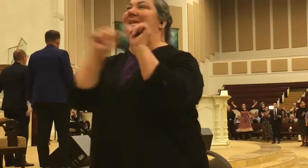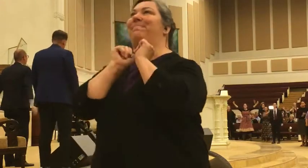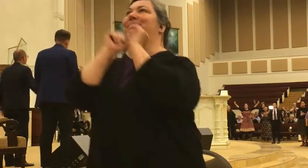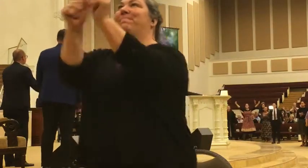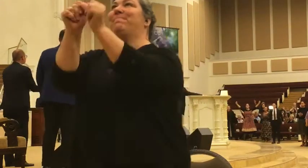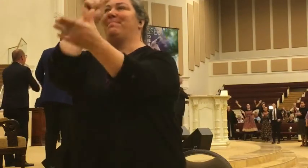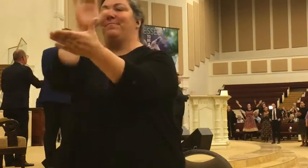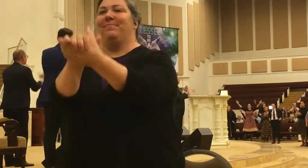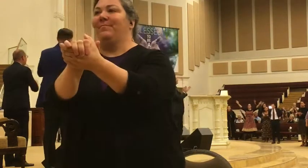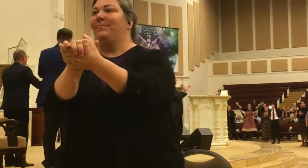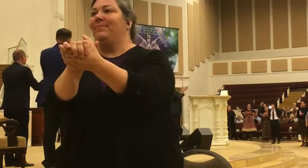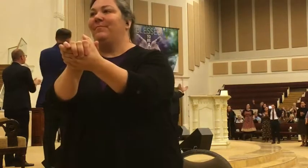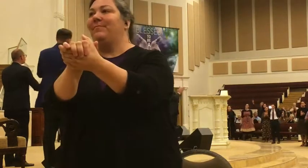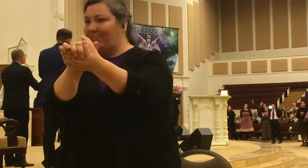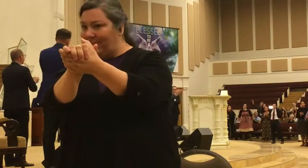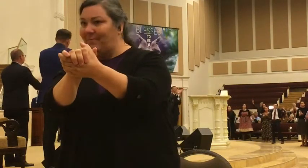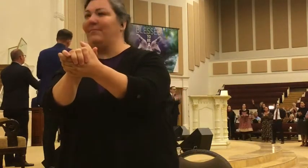believe.